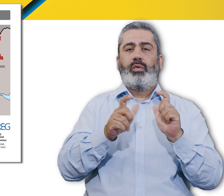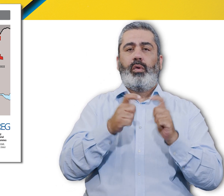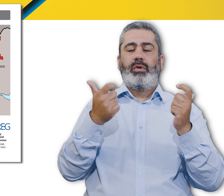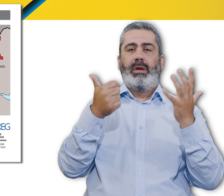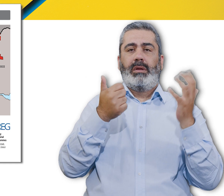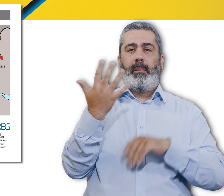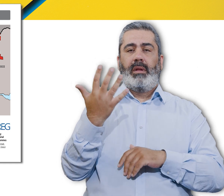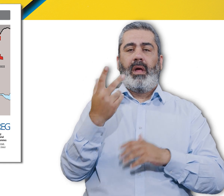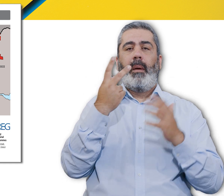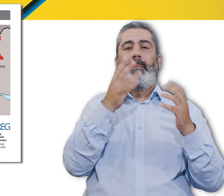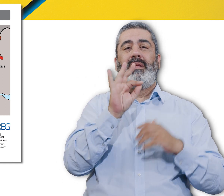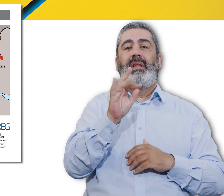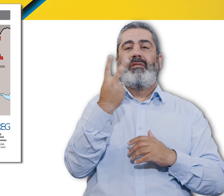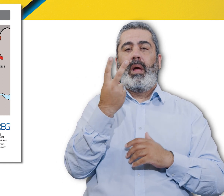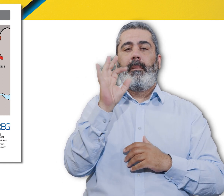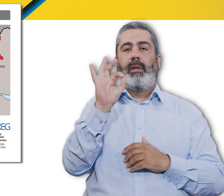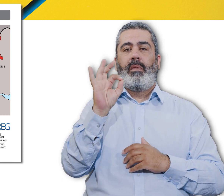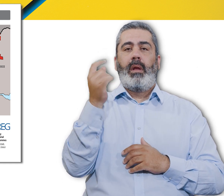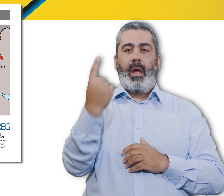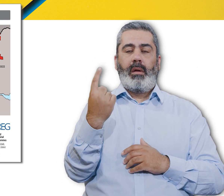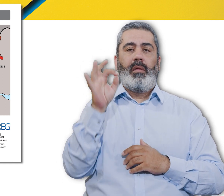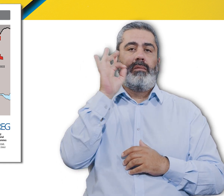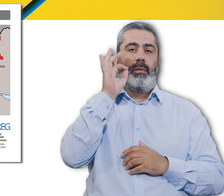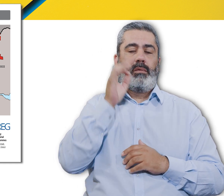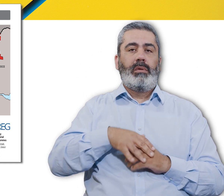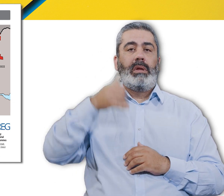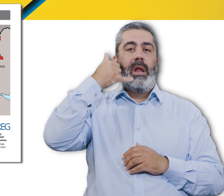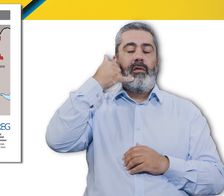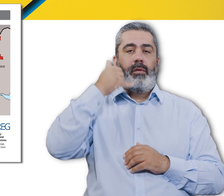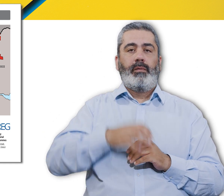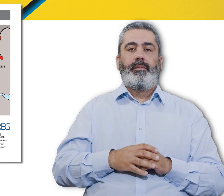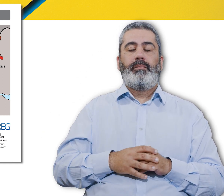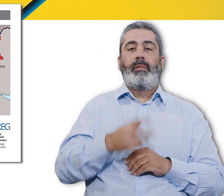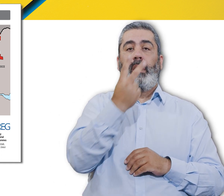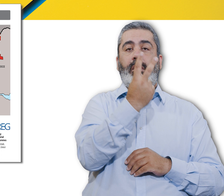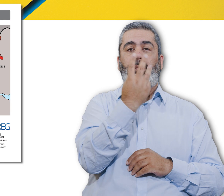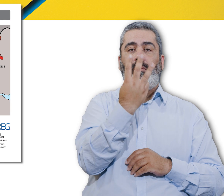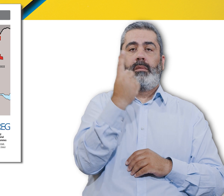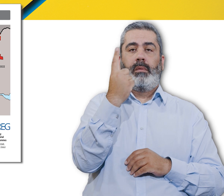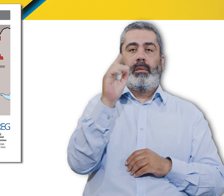469680. Fax +30 2310